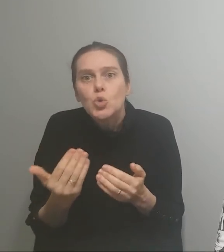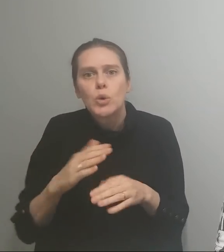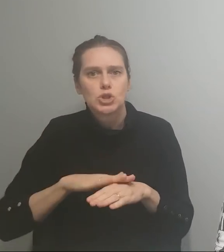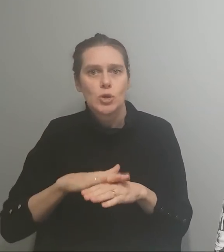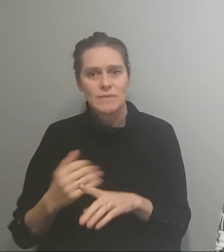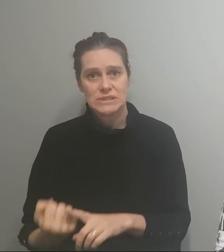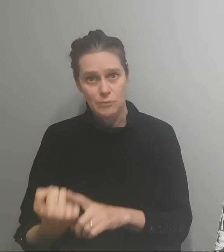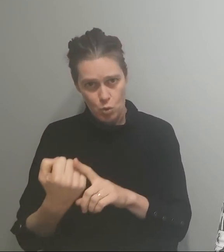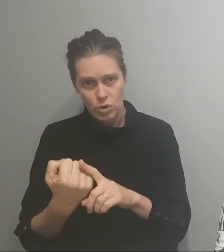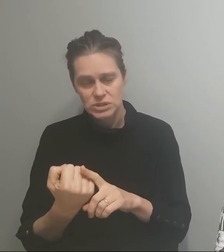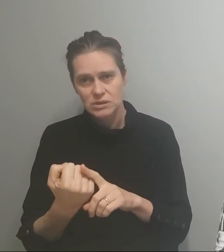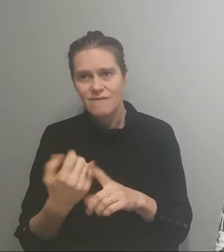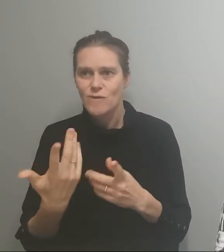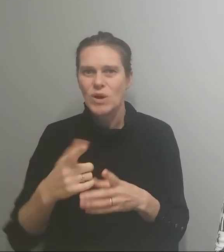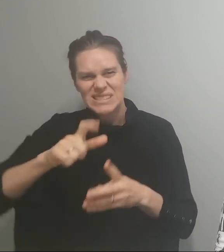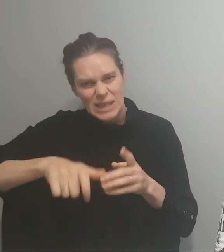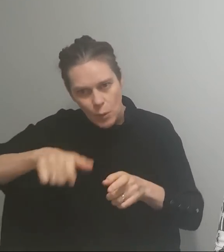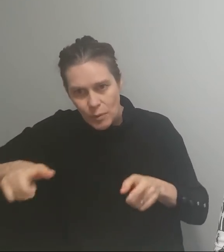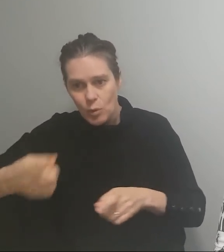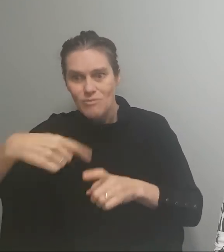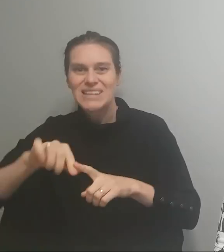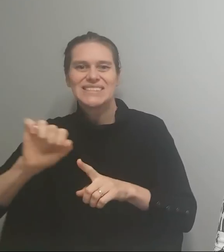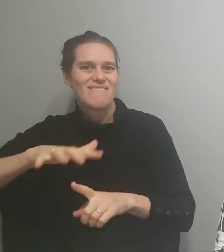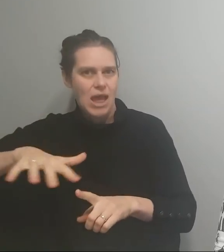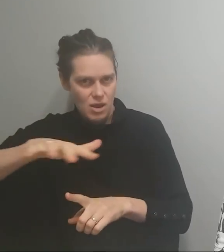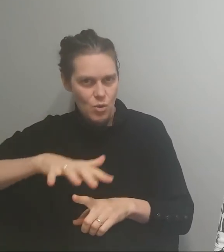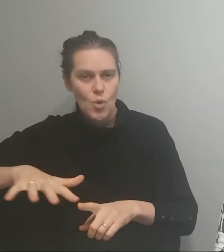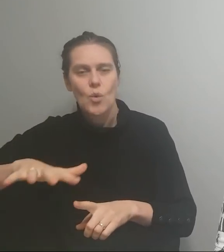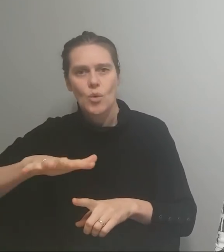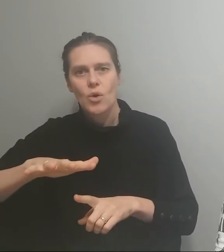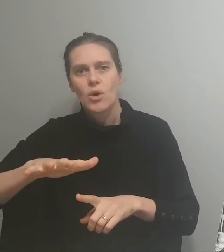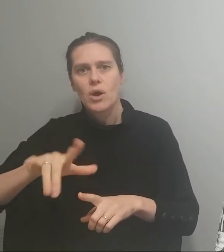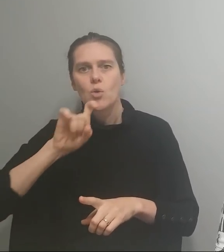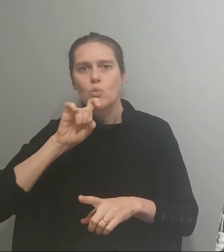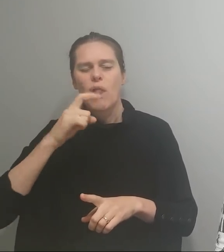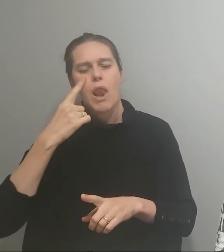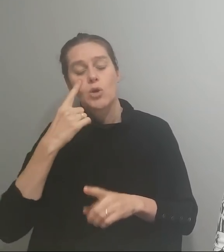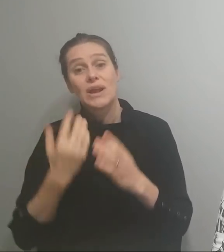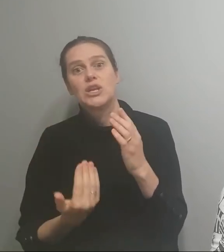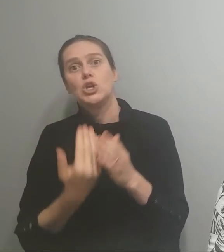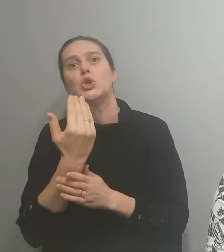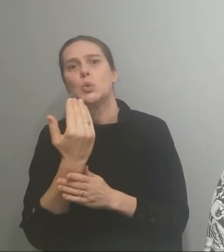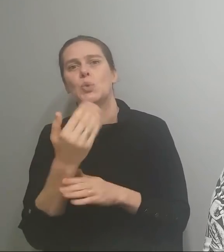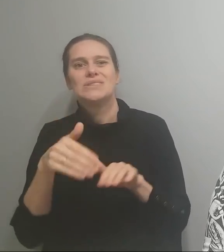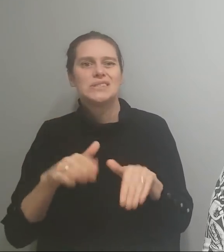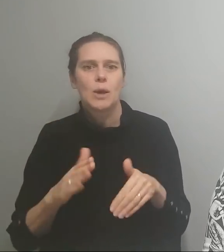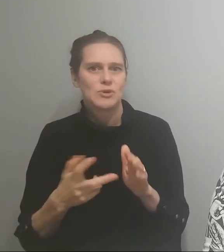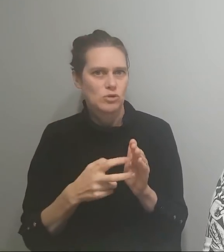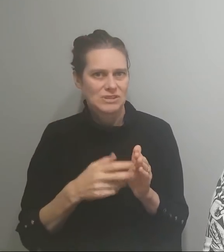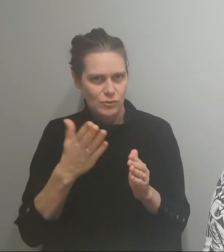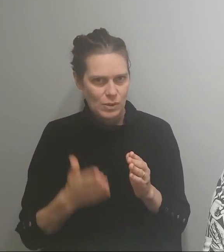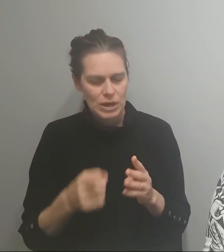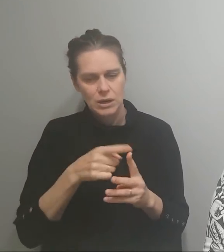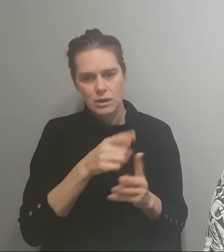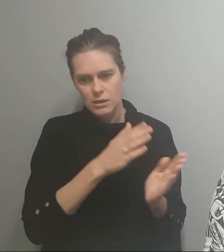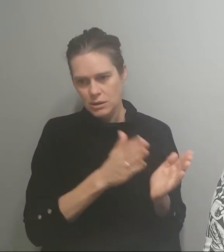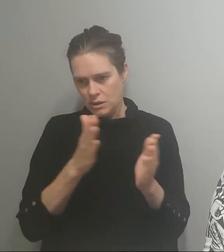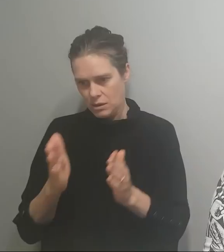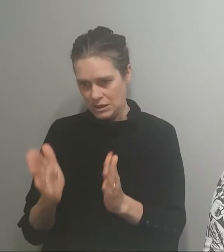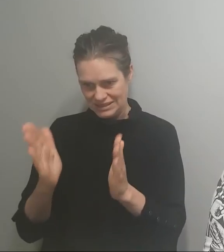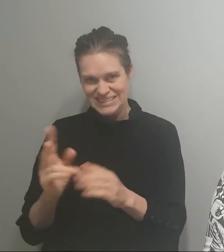support for disabled people in whānau, and we're looking at new types of contracts for that. Second one is